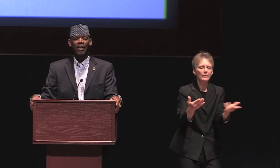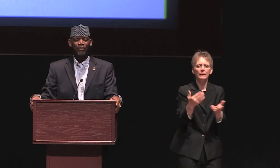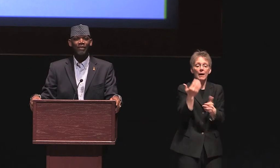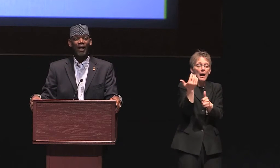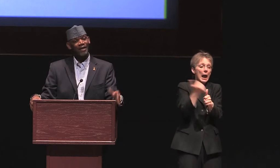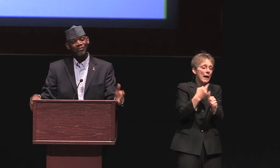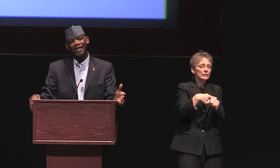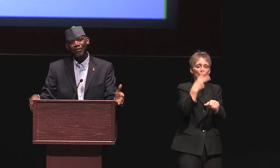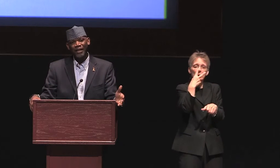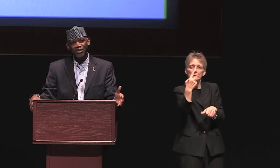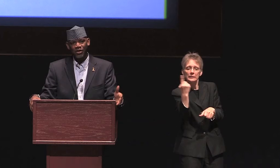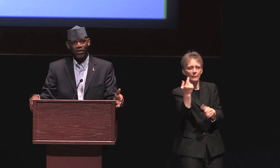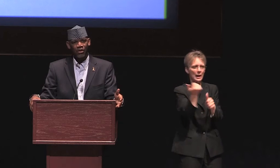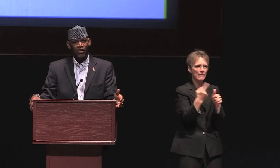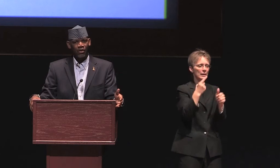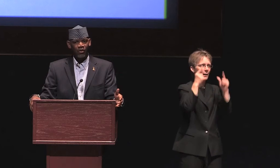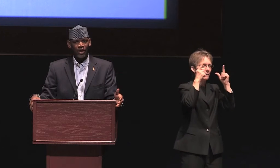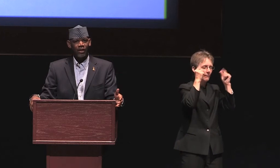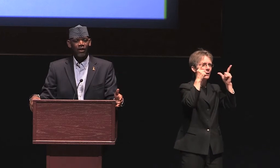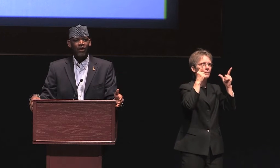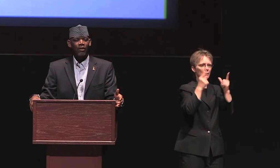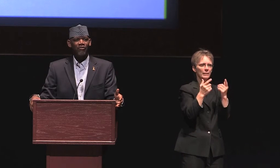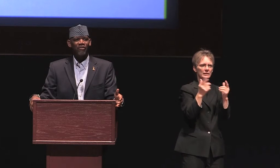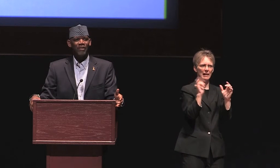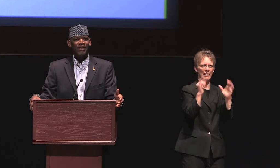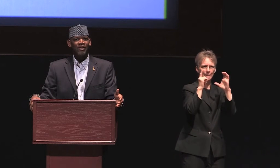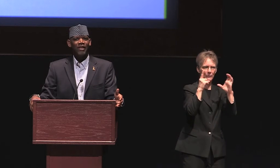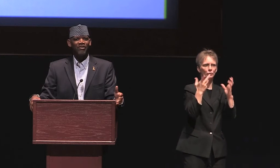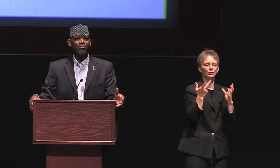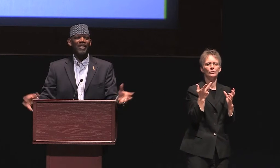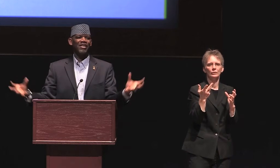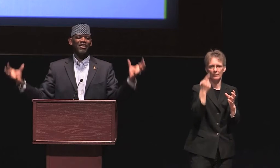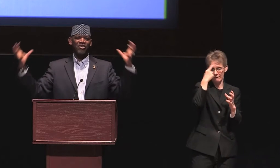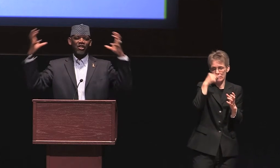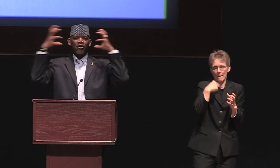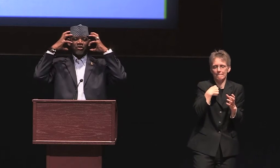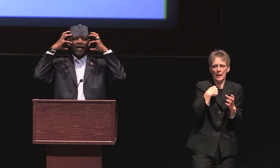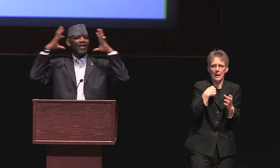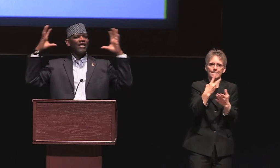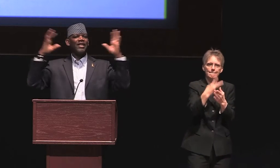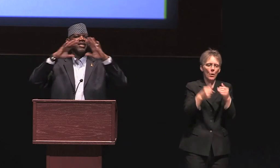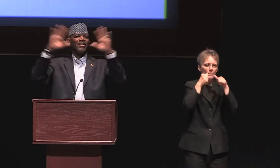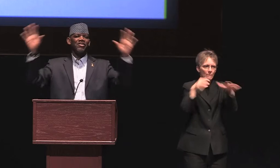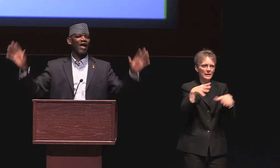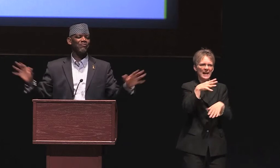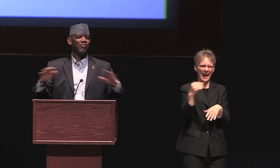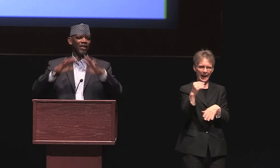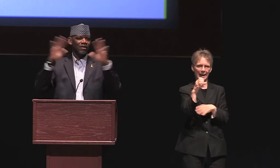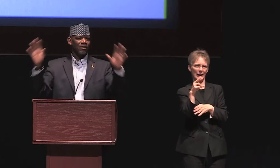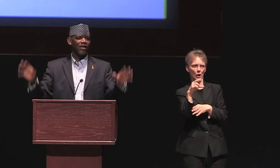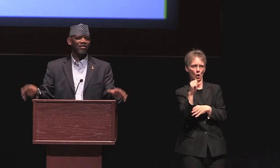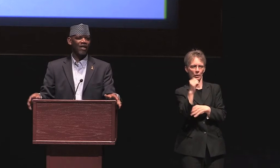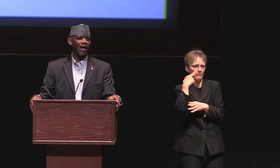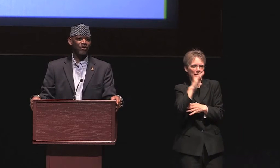every time I blink my eyes, I'm taking a picture, okay? For me, it's a blessing and it's a curse. It doesn't stop for